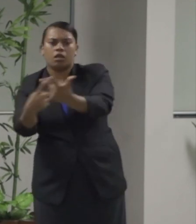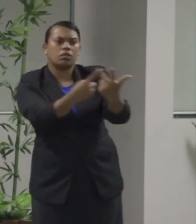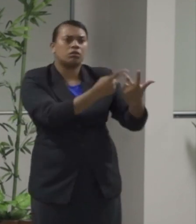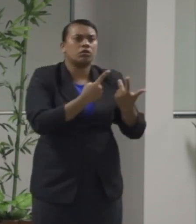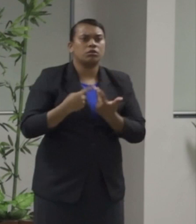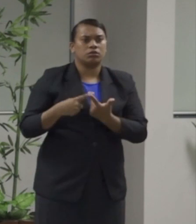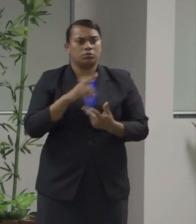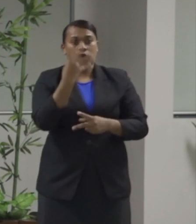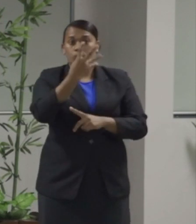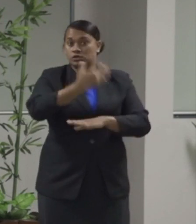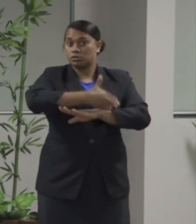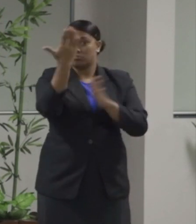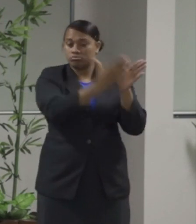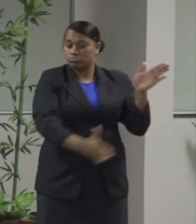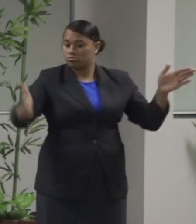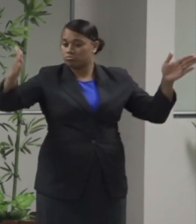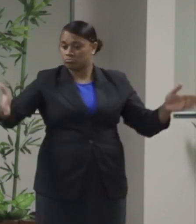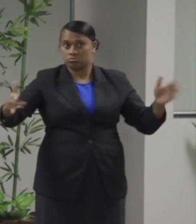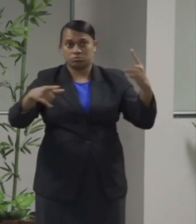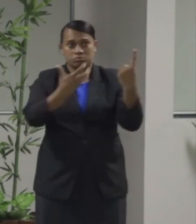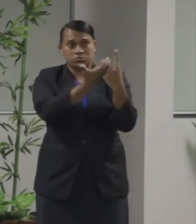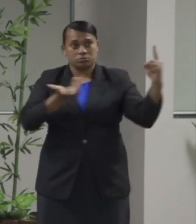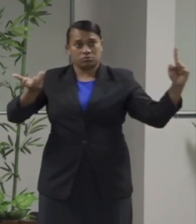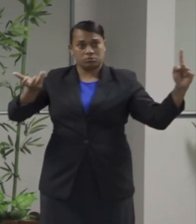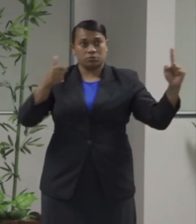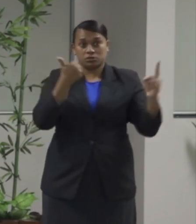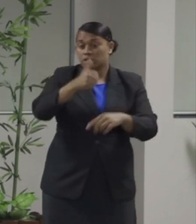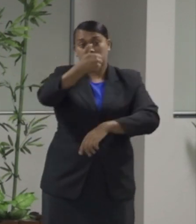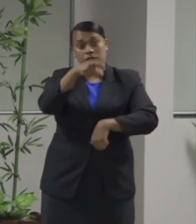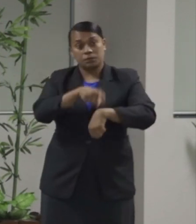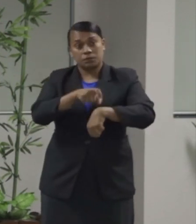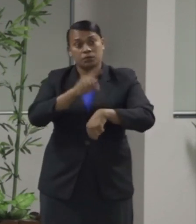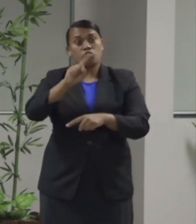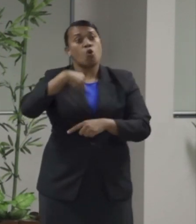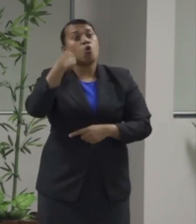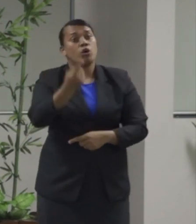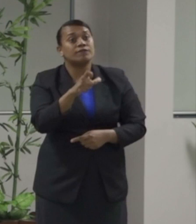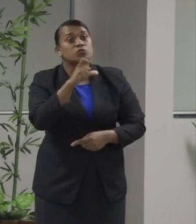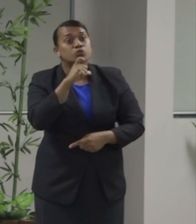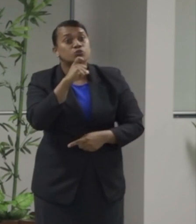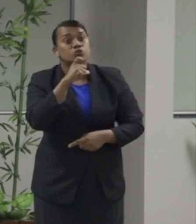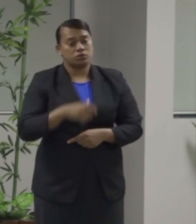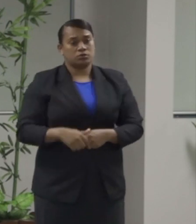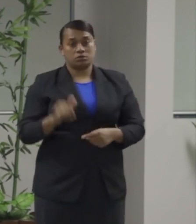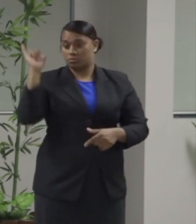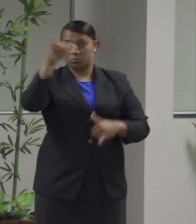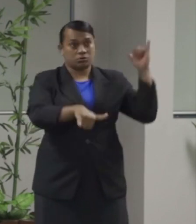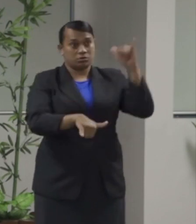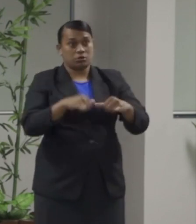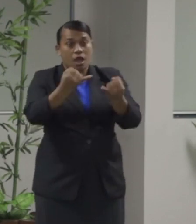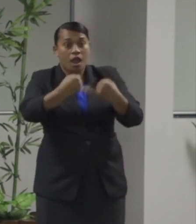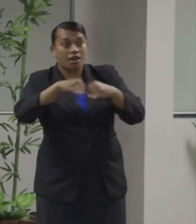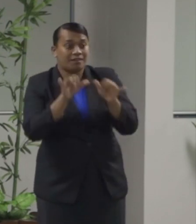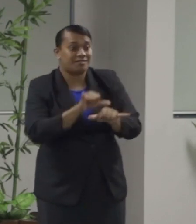days. Additionally, from 6 p.m. tomorrow, inter-island flights will cease, except for